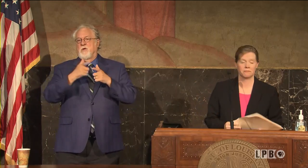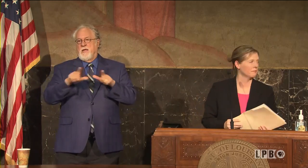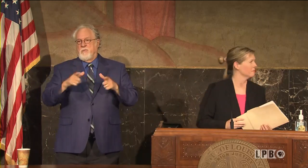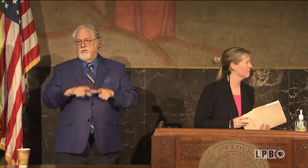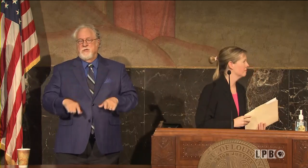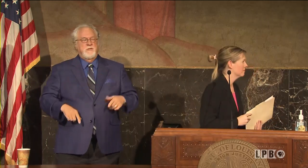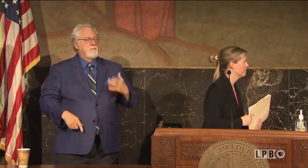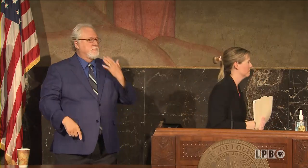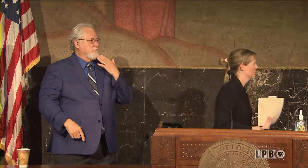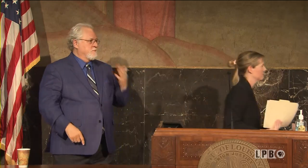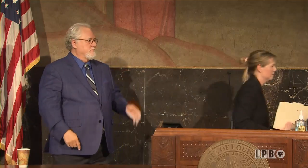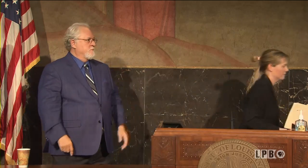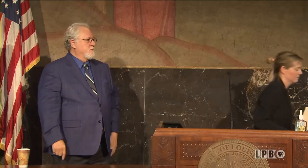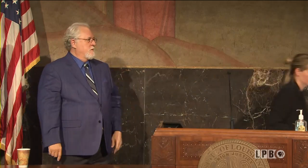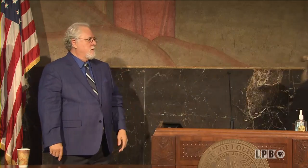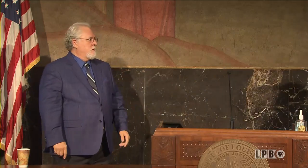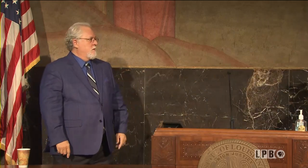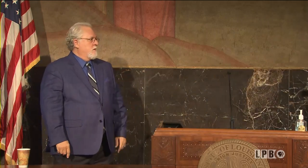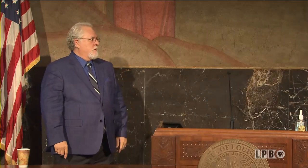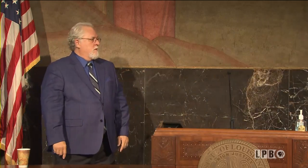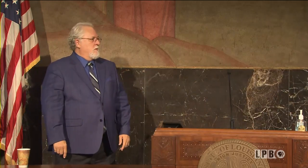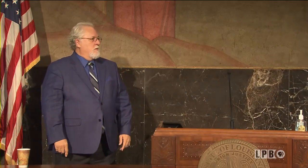languages.